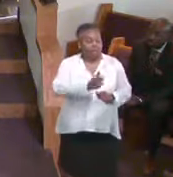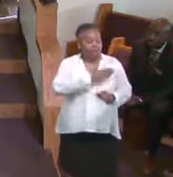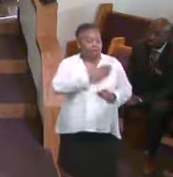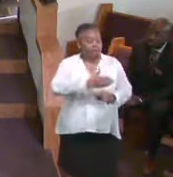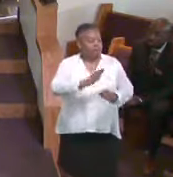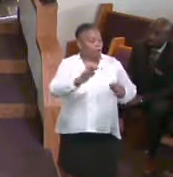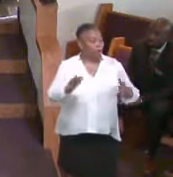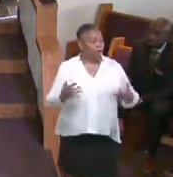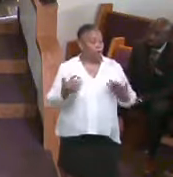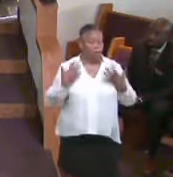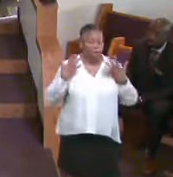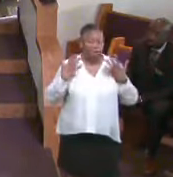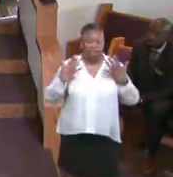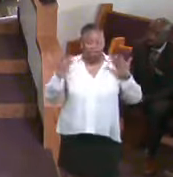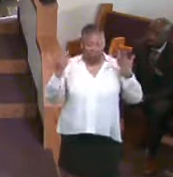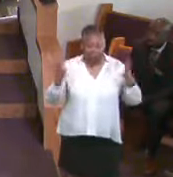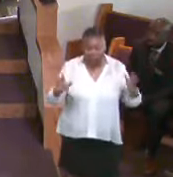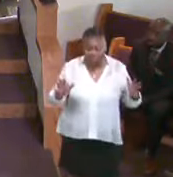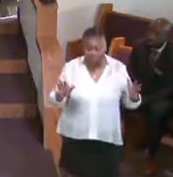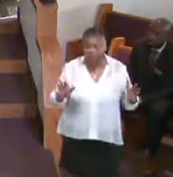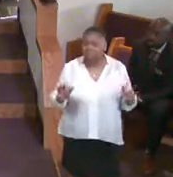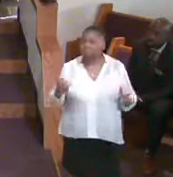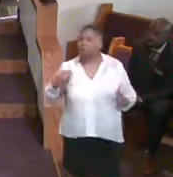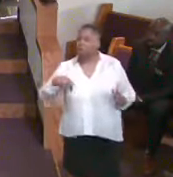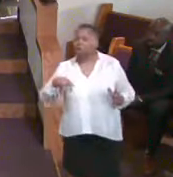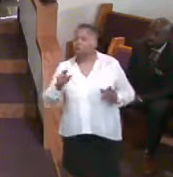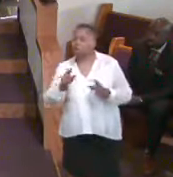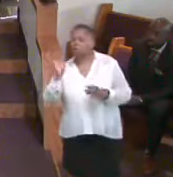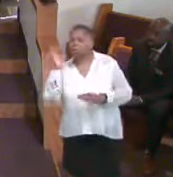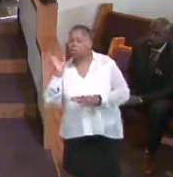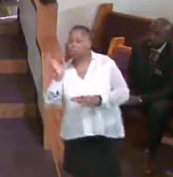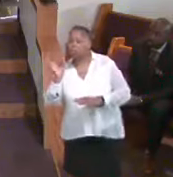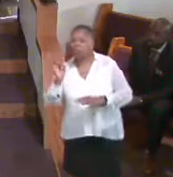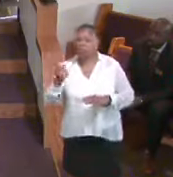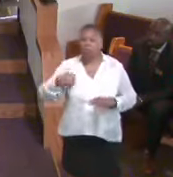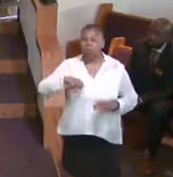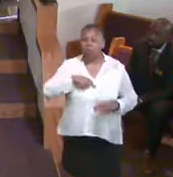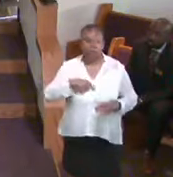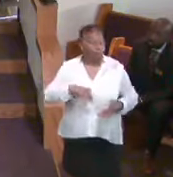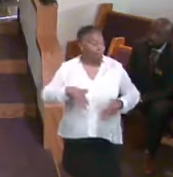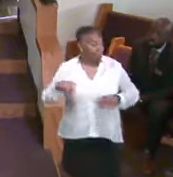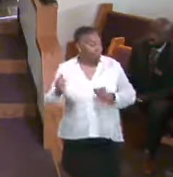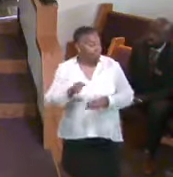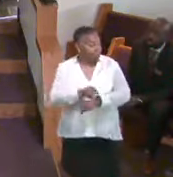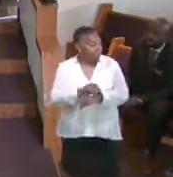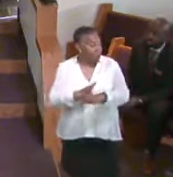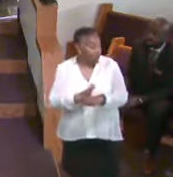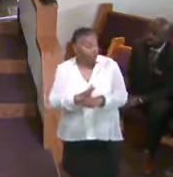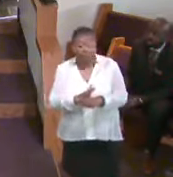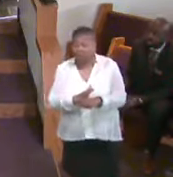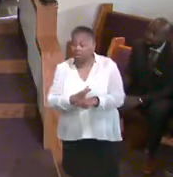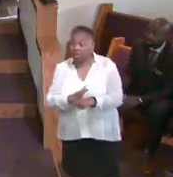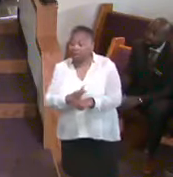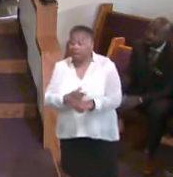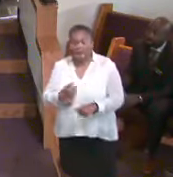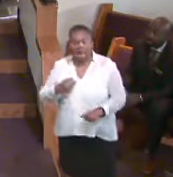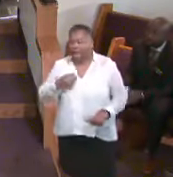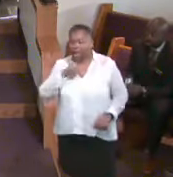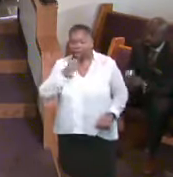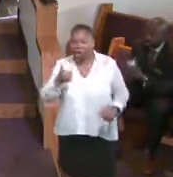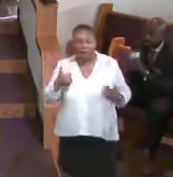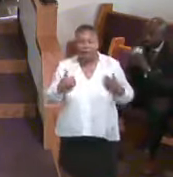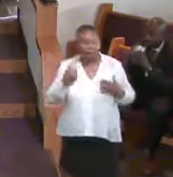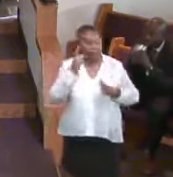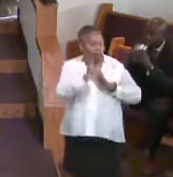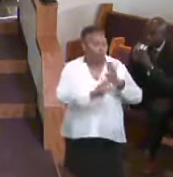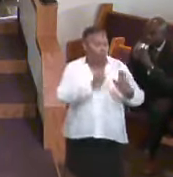we'll have a word. We will probably get out earlier than you all had anticipated, amen. Because I don't have an hour sermon, amen.